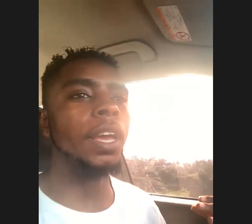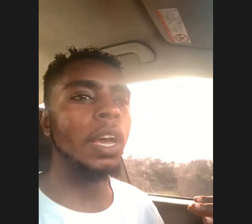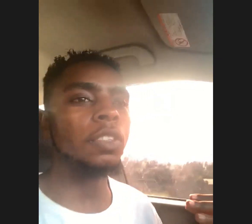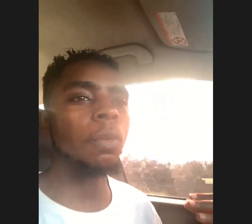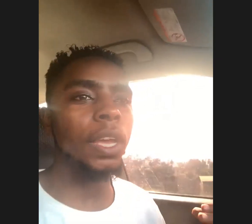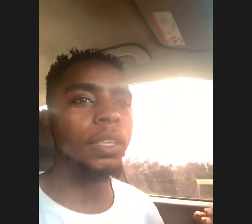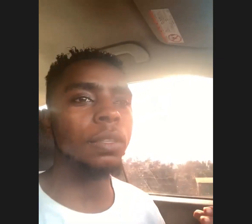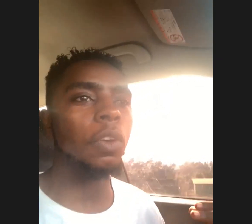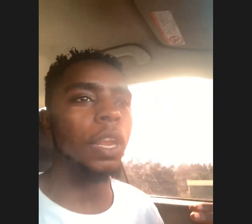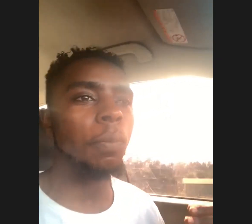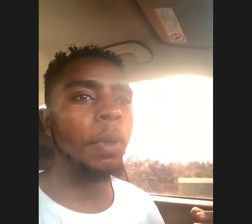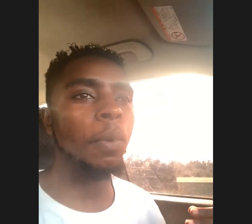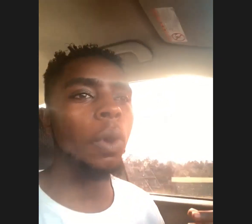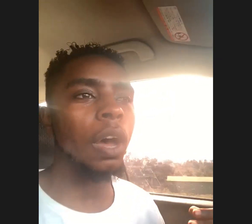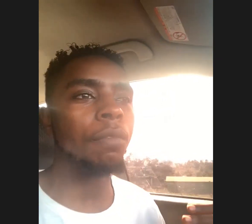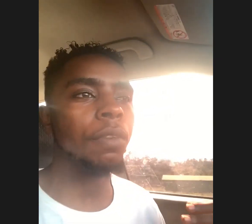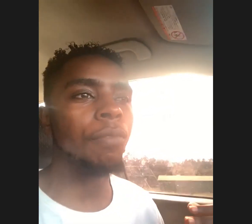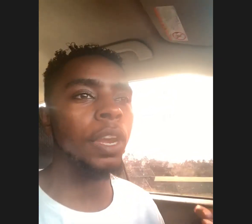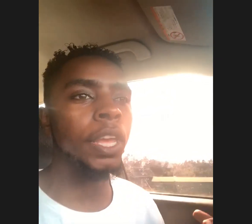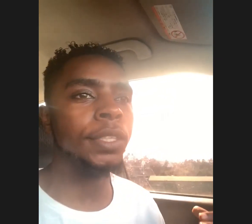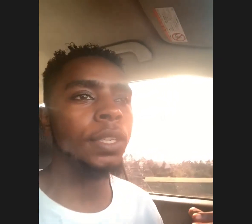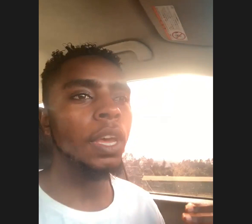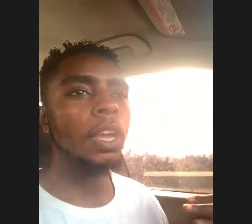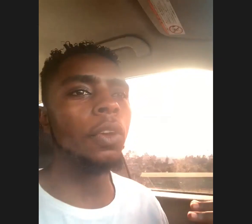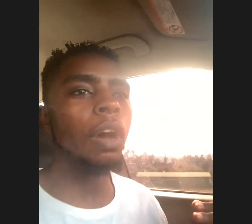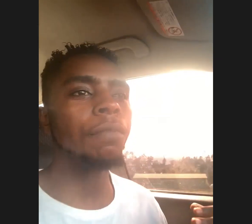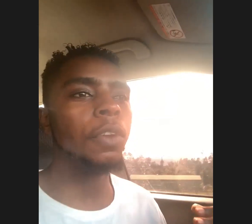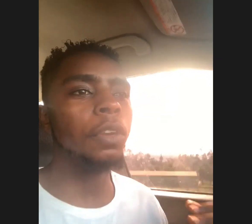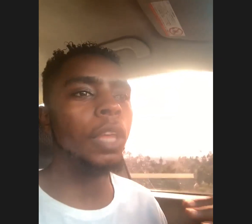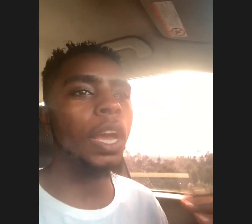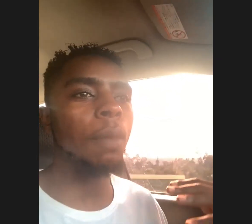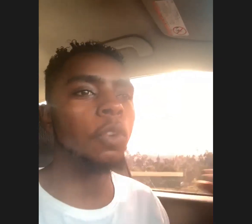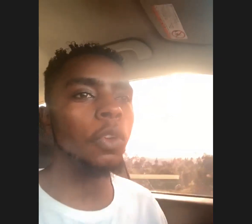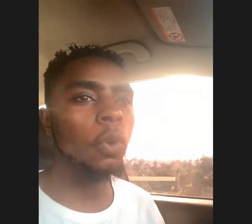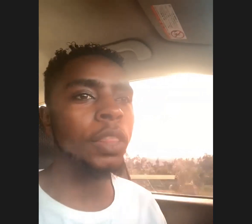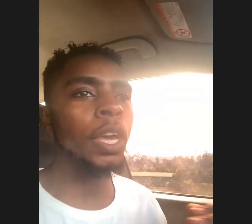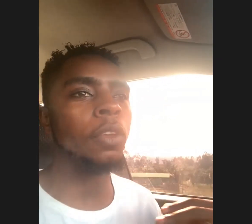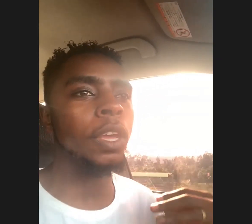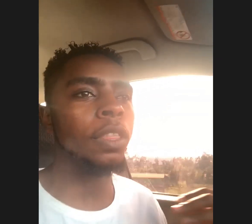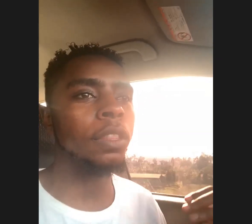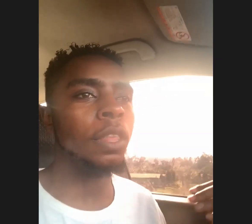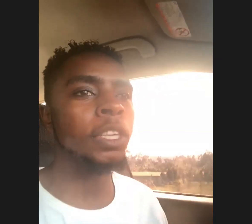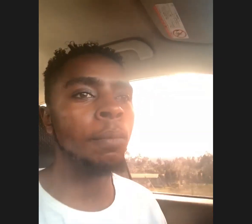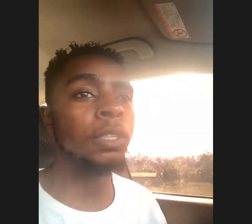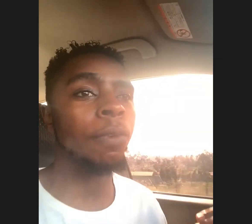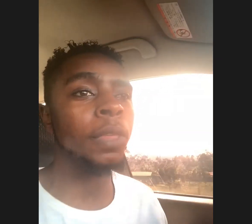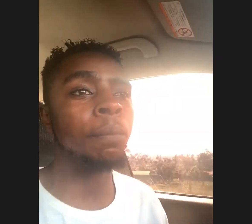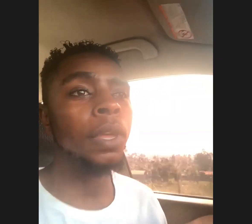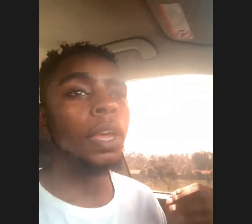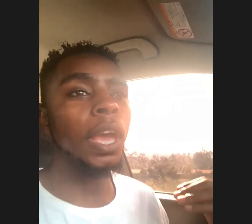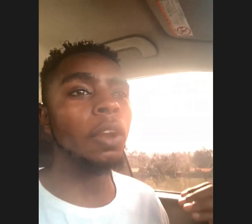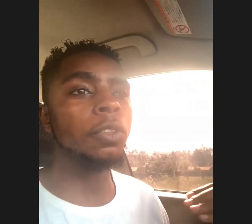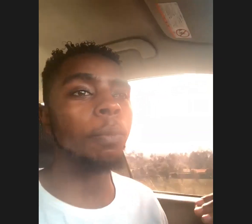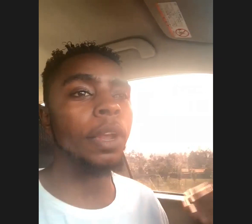have customized, because I know people have different needs. Do they come to you and then you get the measurements from